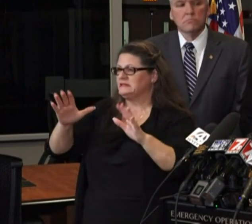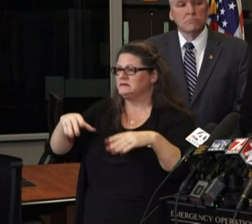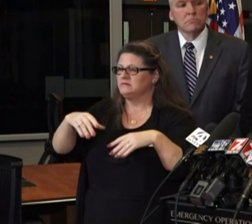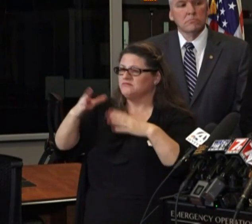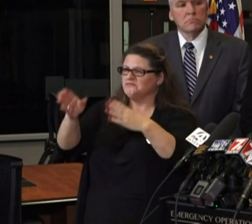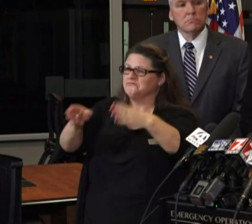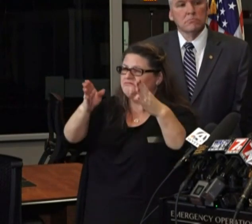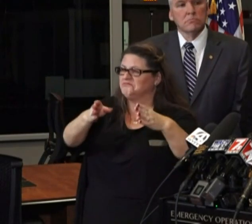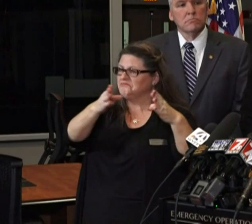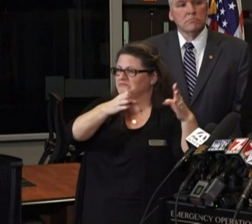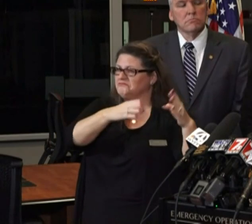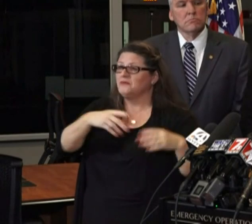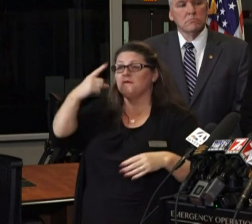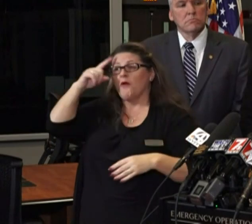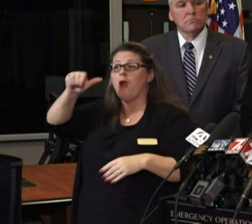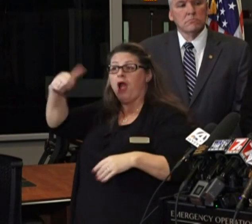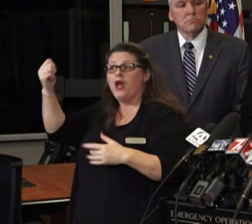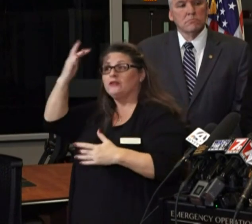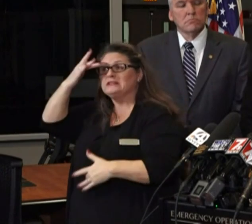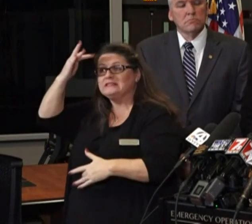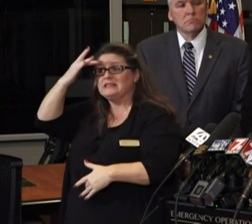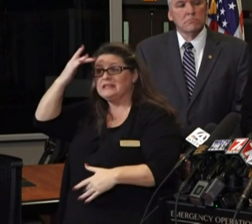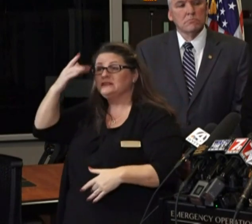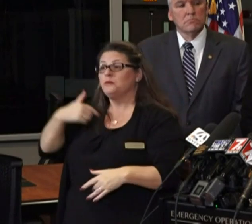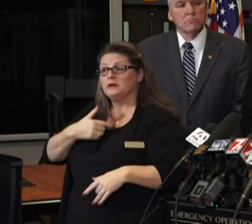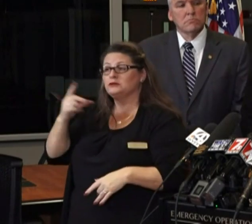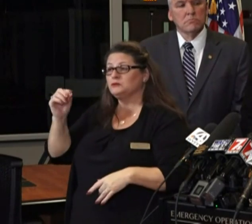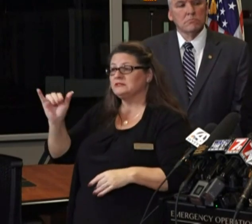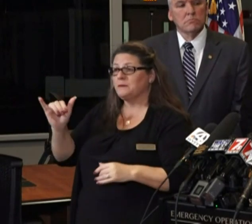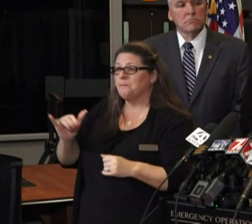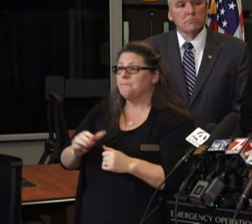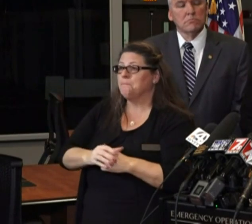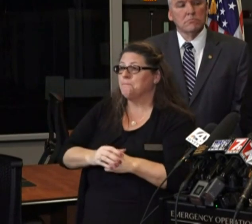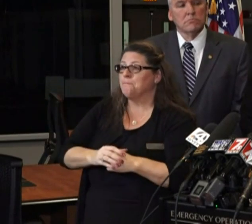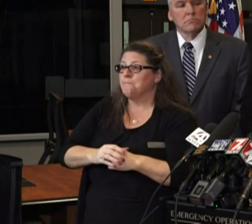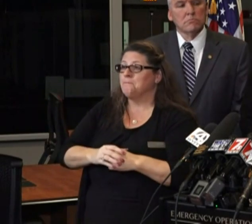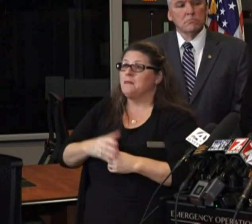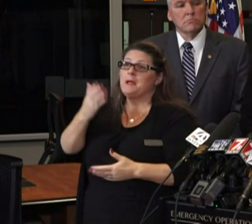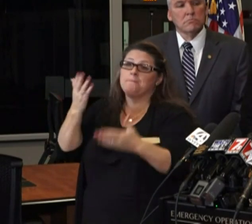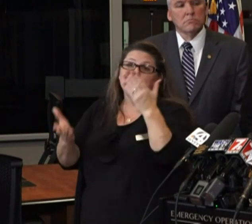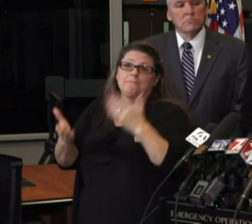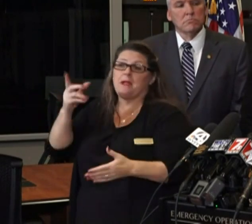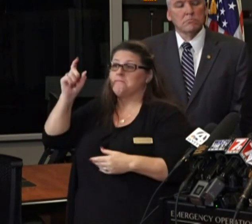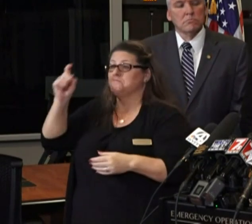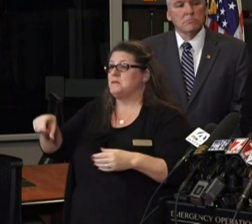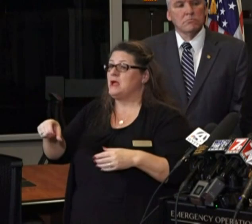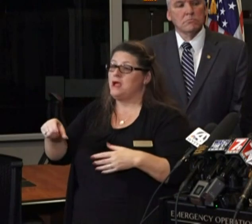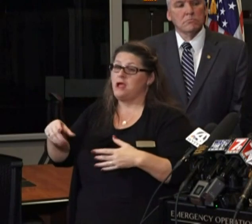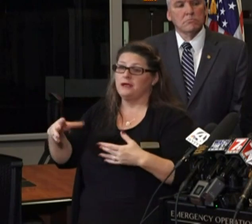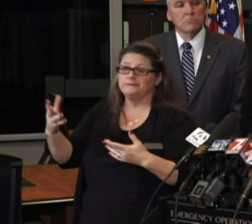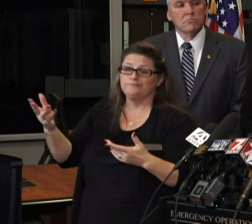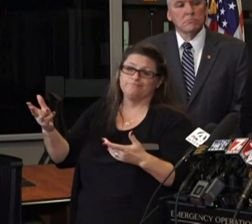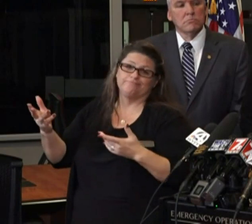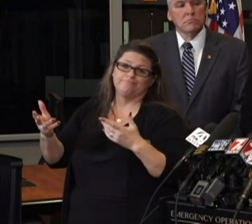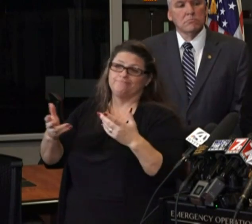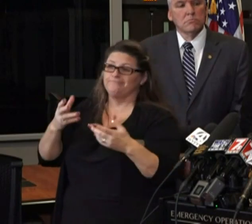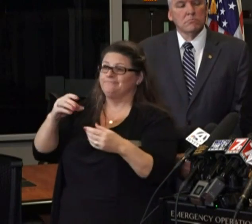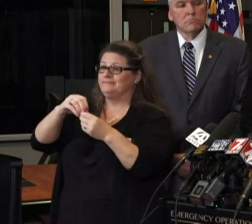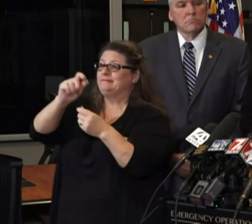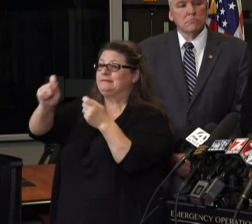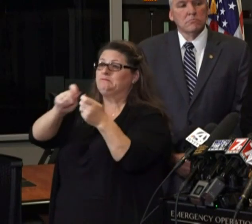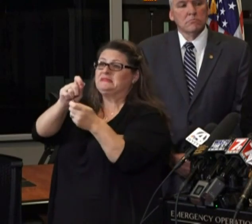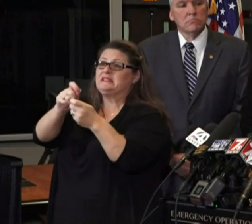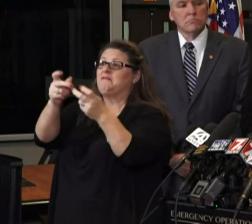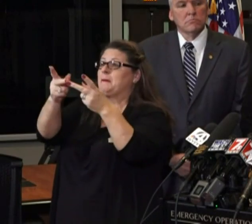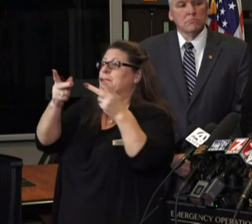We do this for other communicable diseases, and in some instances, it would mean that they have to be put under a certain facility or